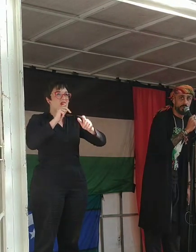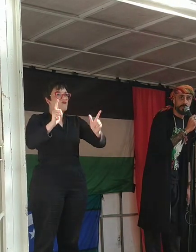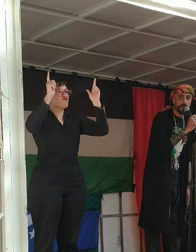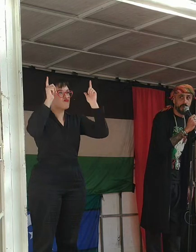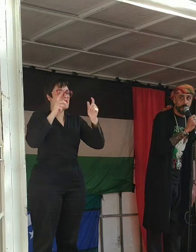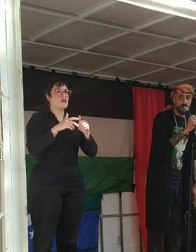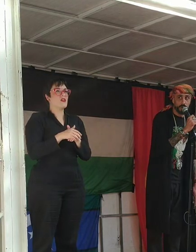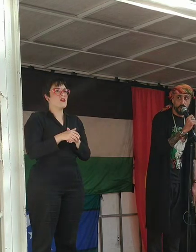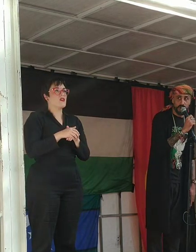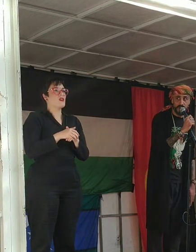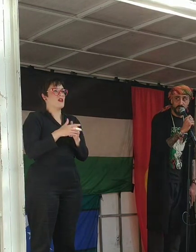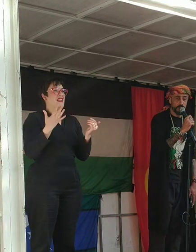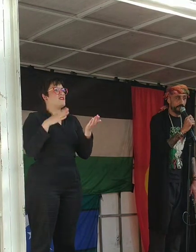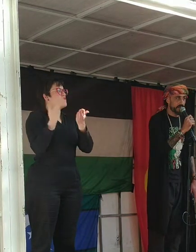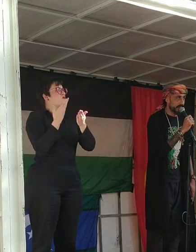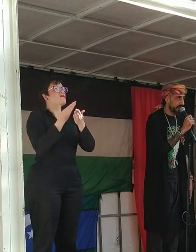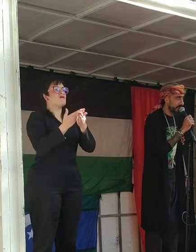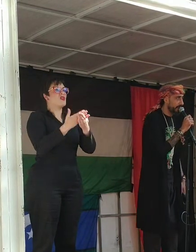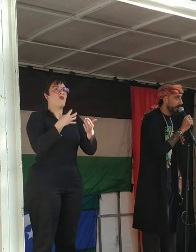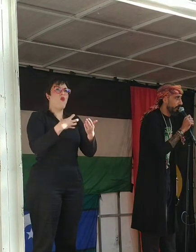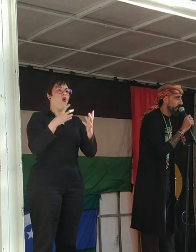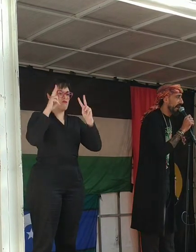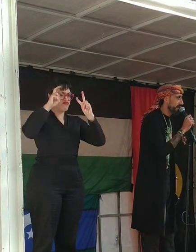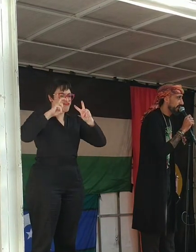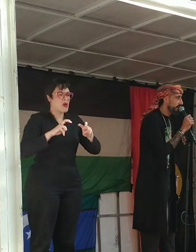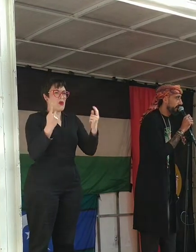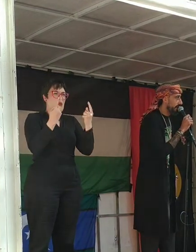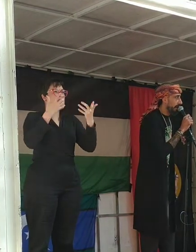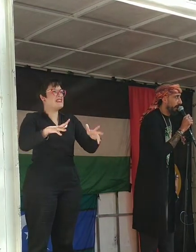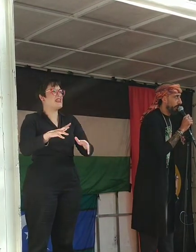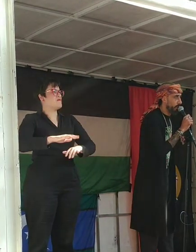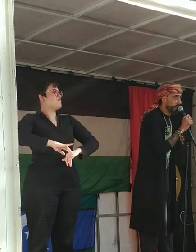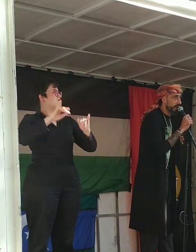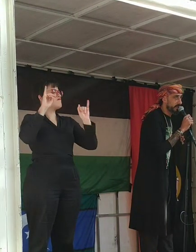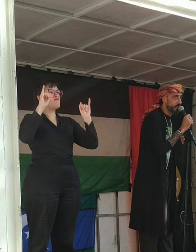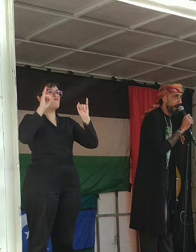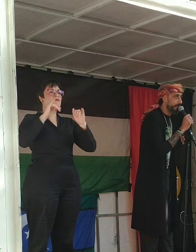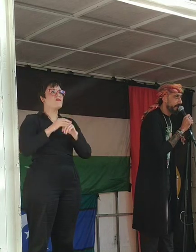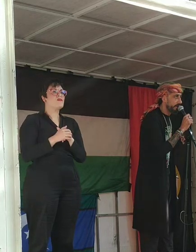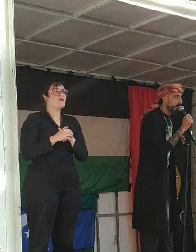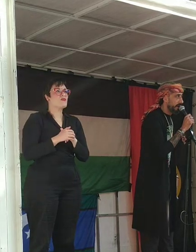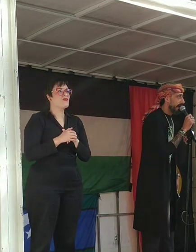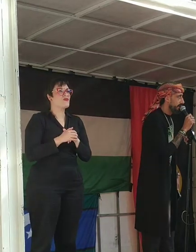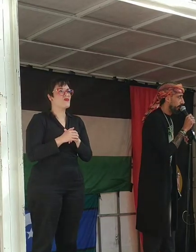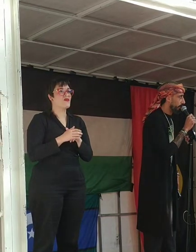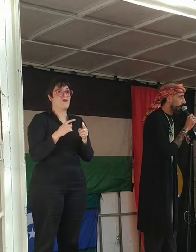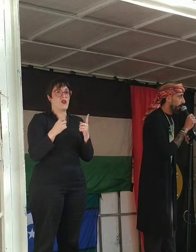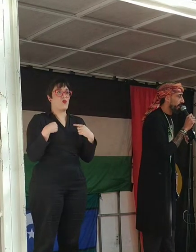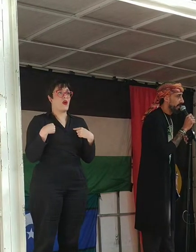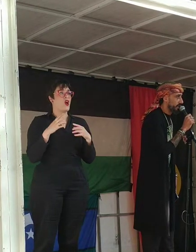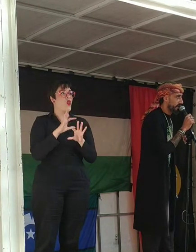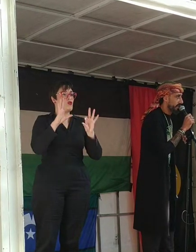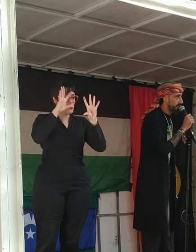regards of putting more effort into investigating those acts. And we will not stop